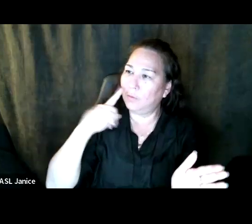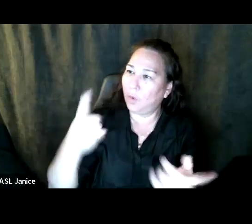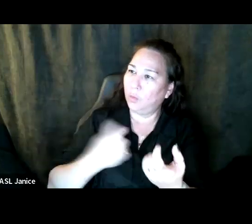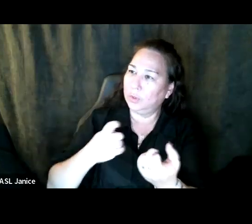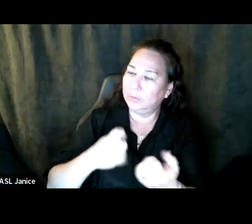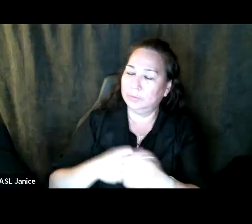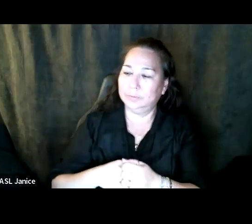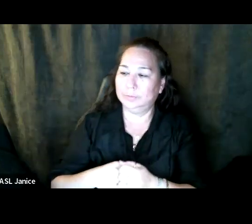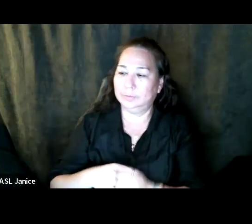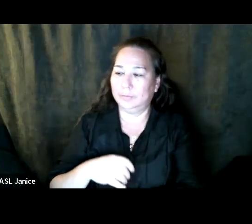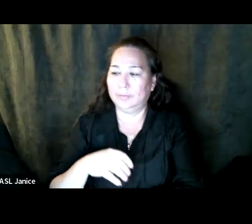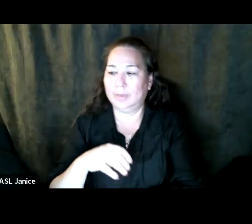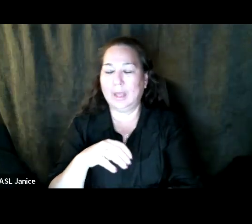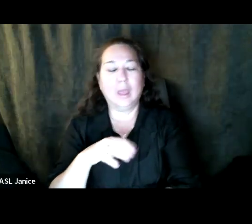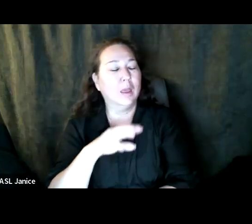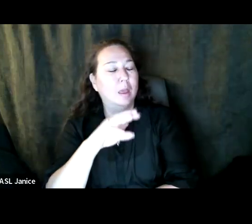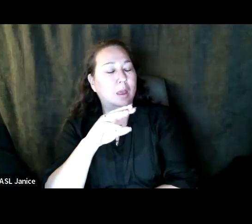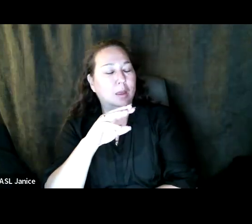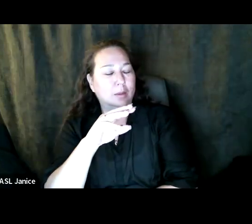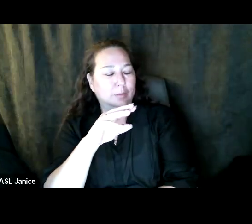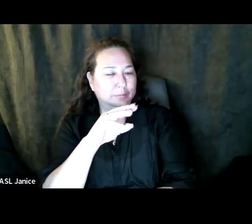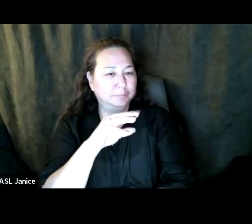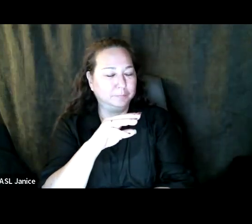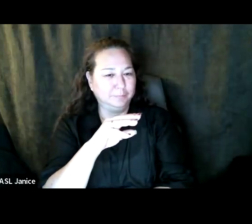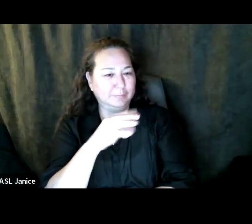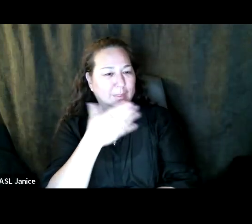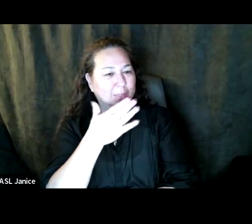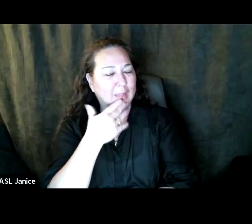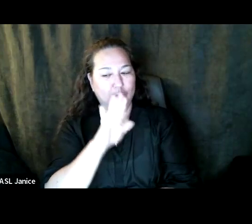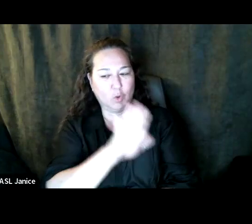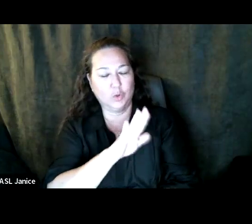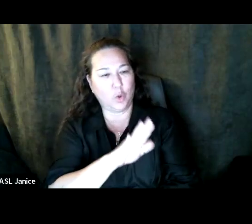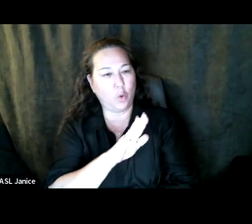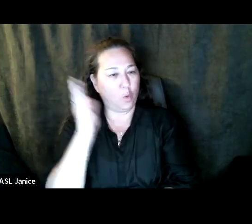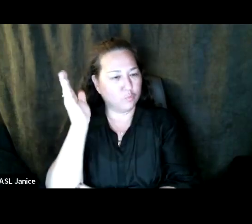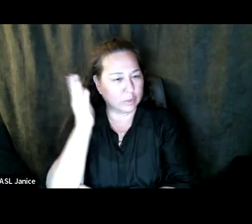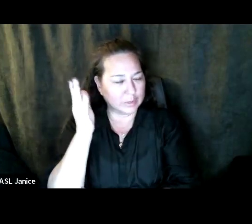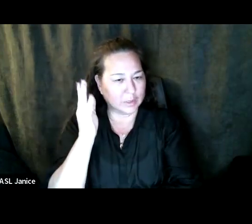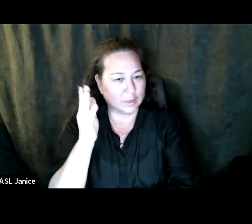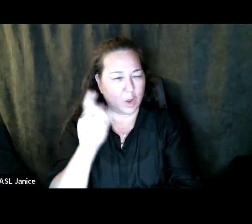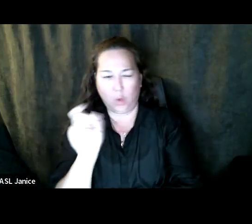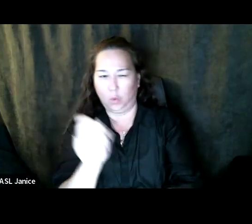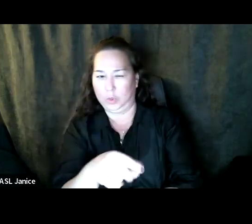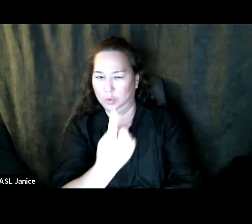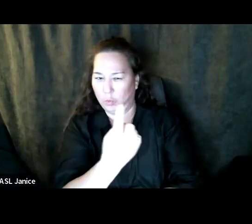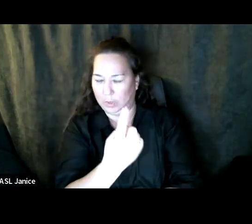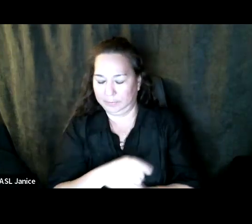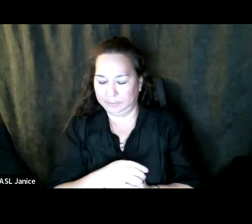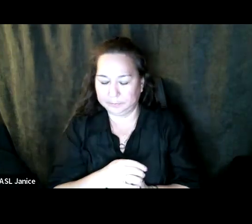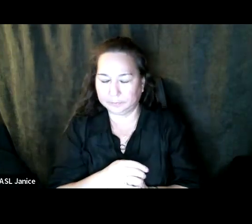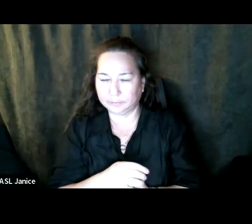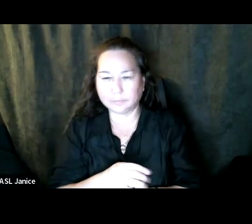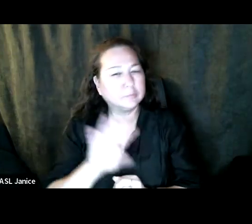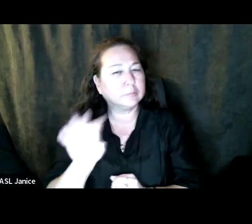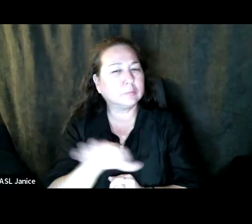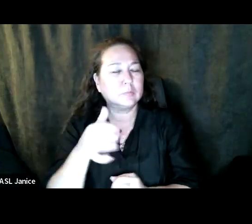Thank you for the presentation, learned more about your school. Just one question, what is, if any, impact in